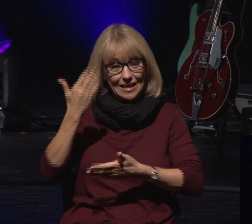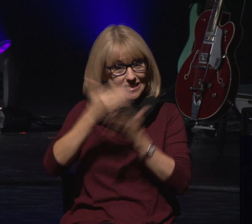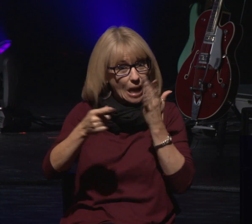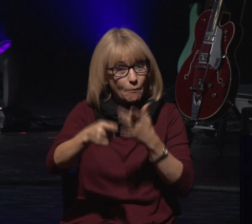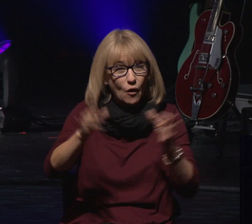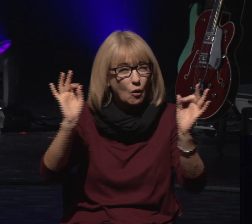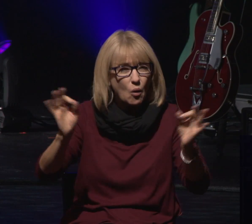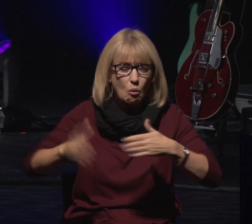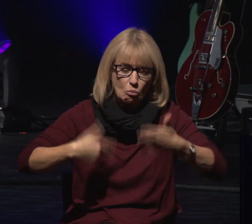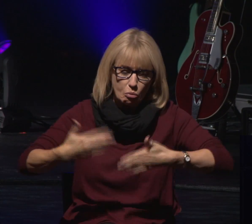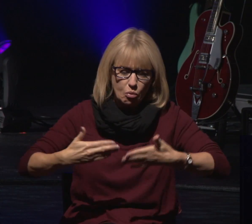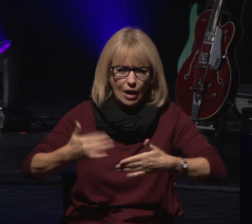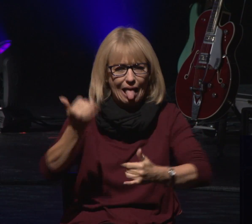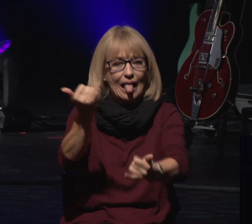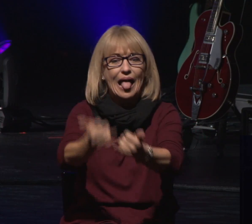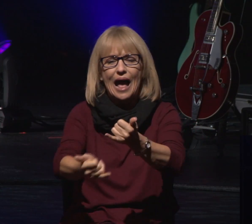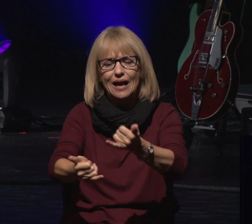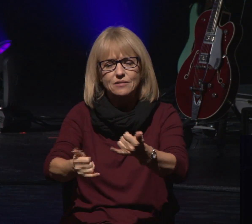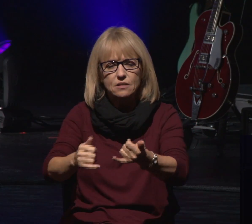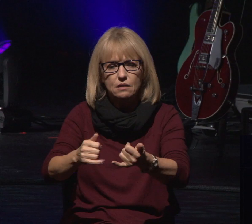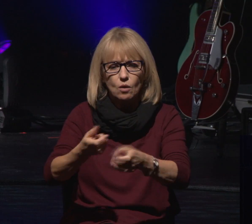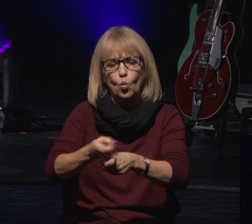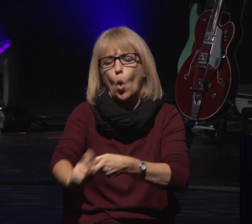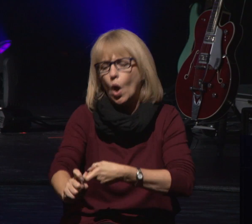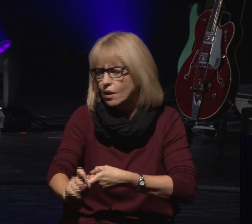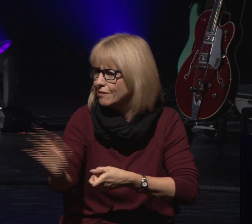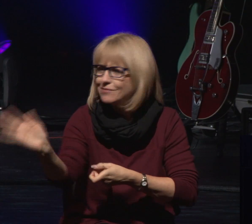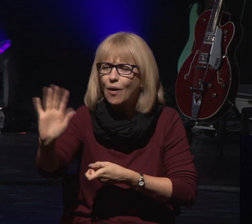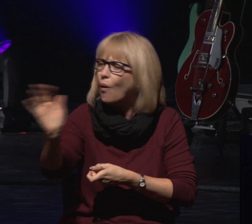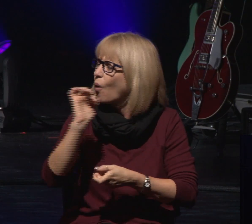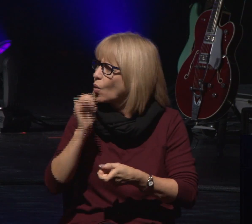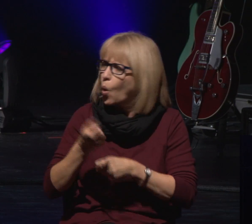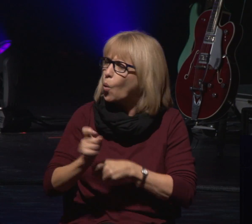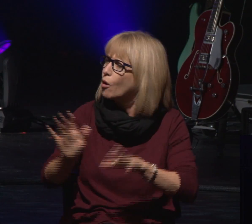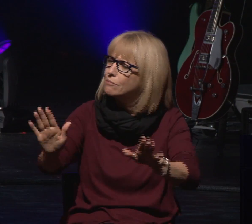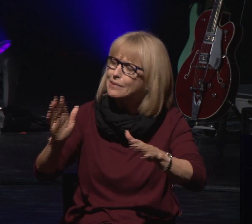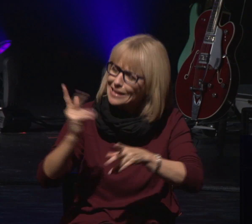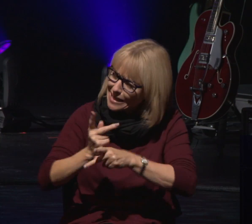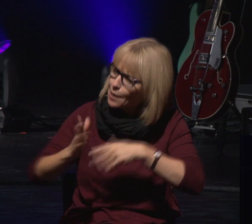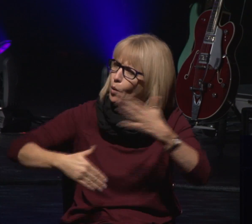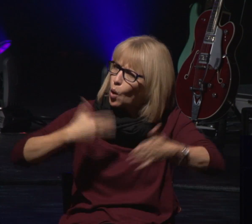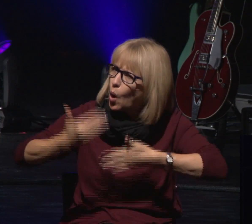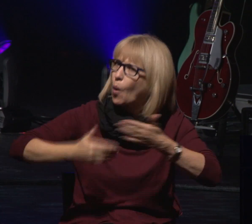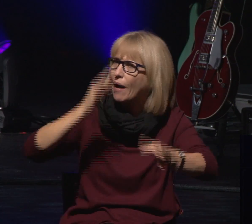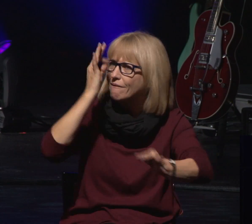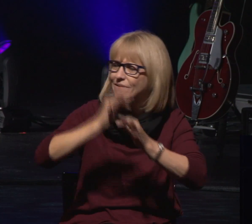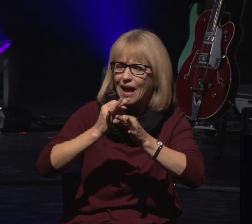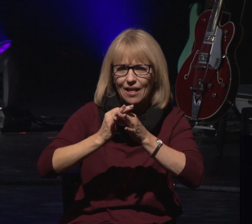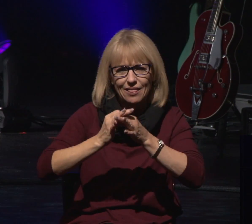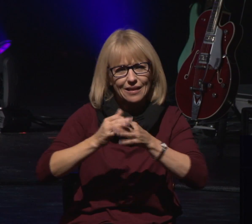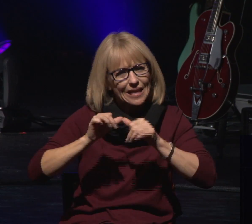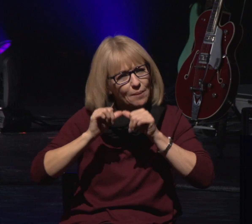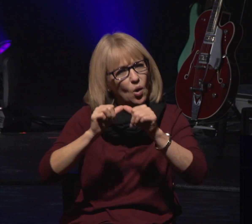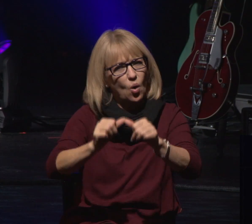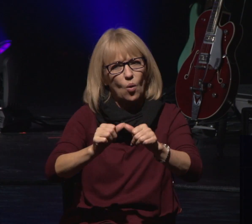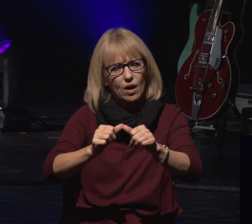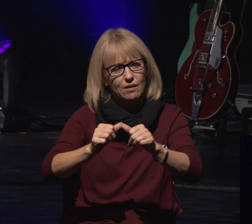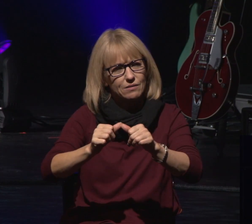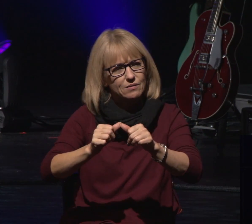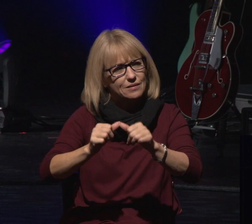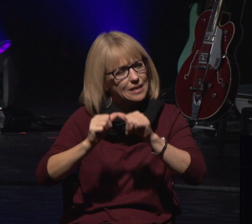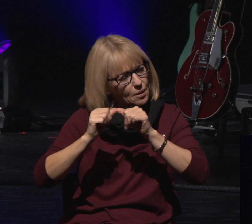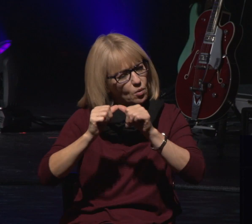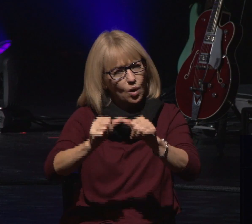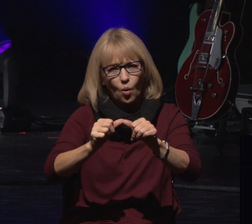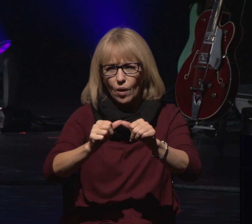and we stumble before the finish line. And don't do that. You keep going, no matter what. We are to live faithfully and finish this